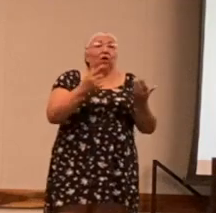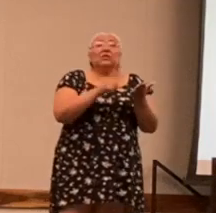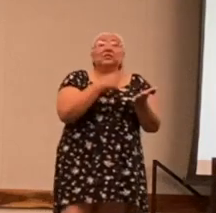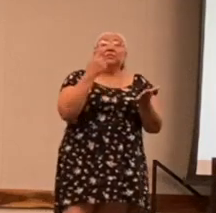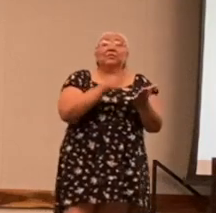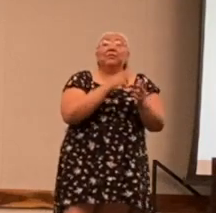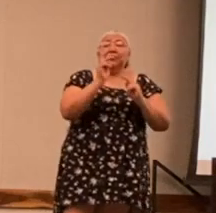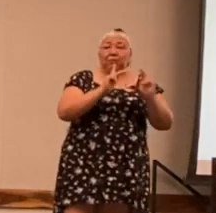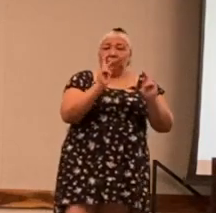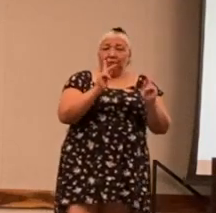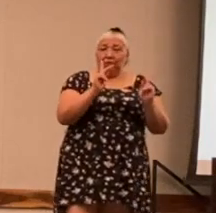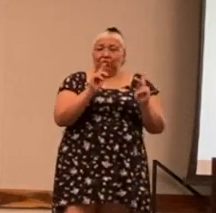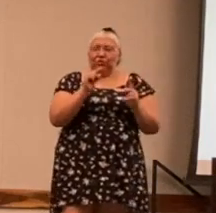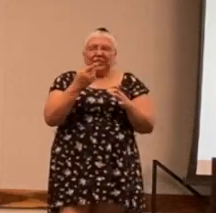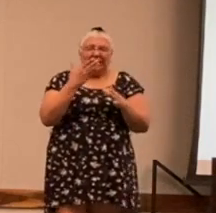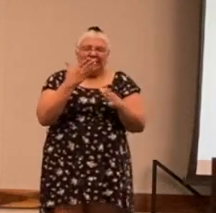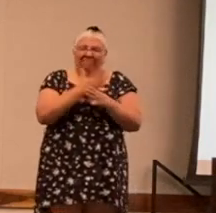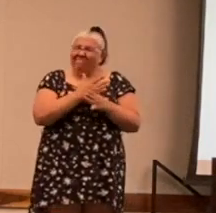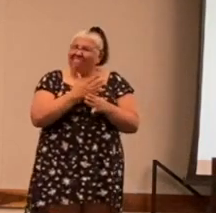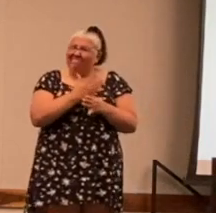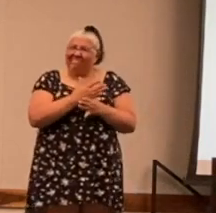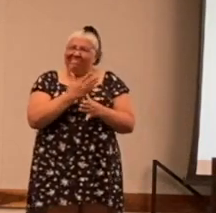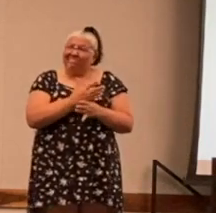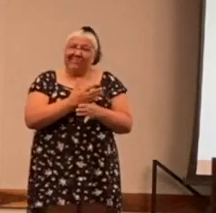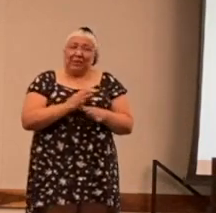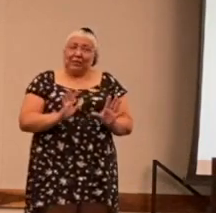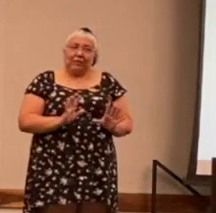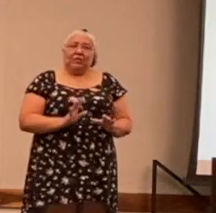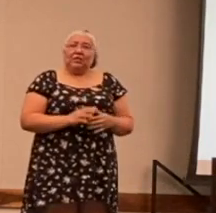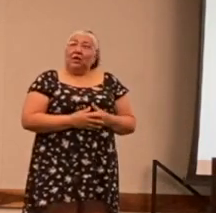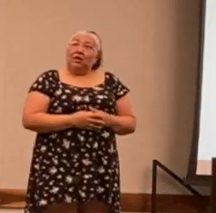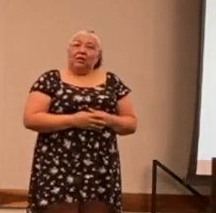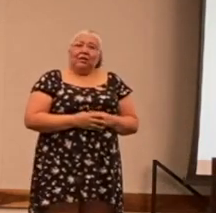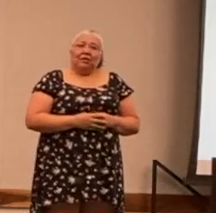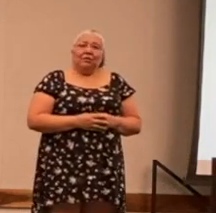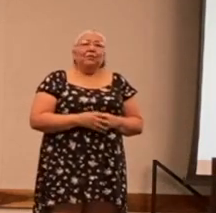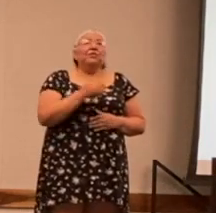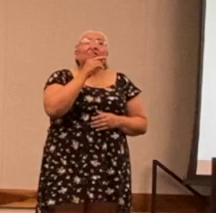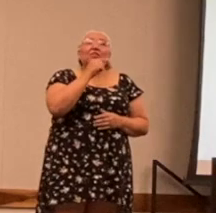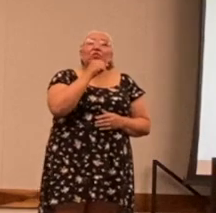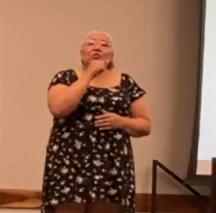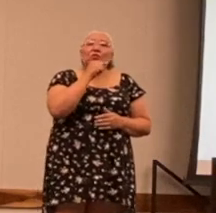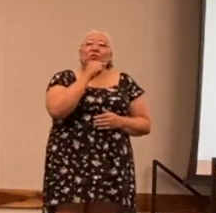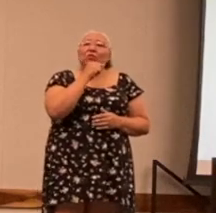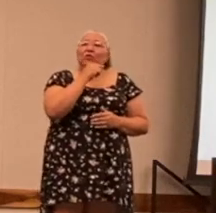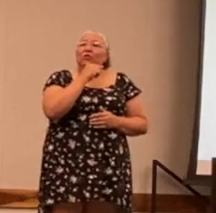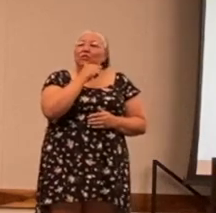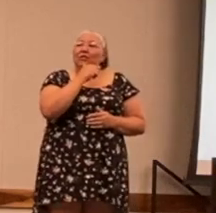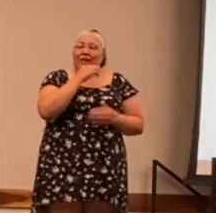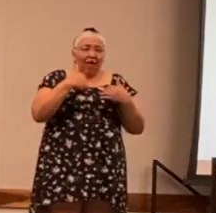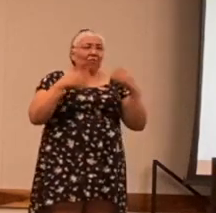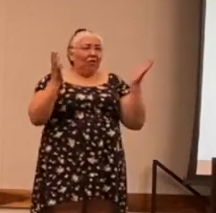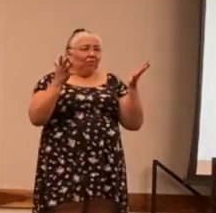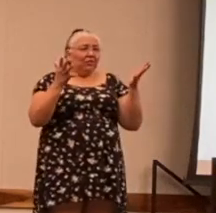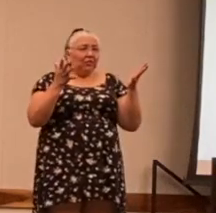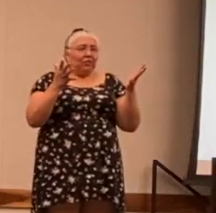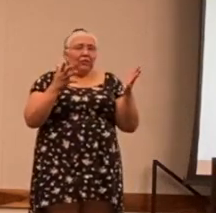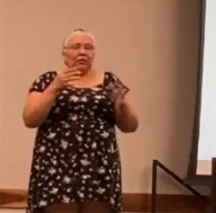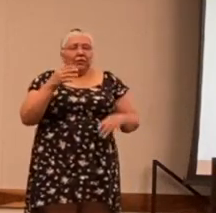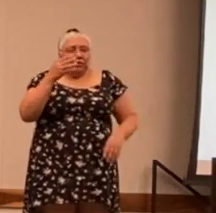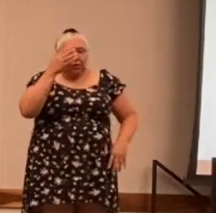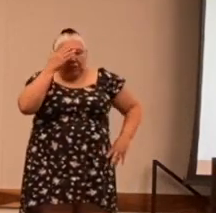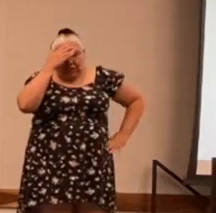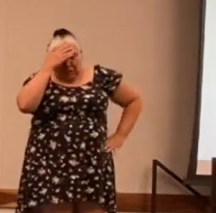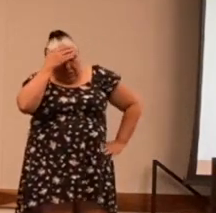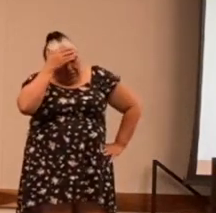sometimes people just annoy you, right? How many of you ever seen something, you have a conversation with someone leaves and you're like,